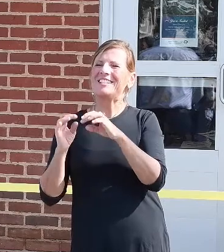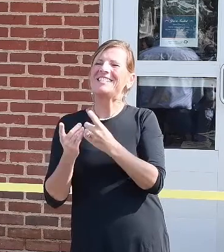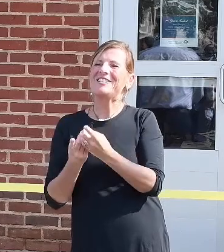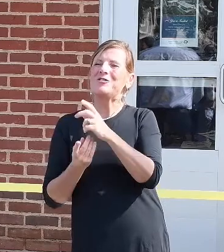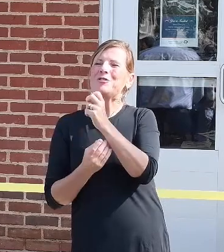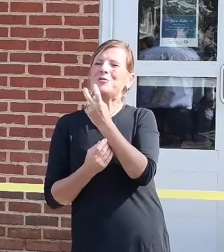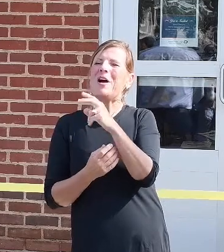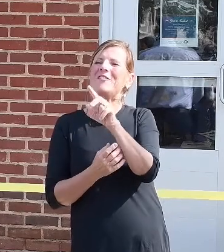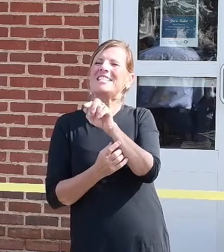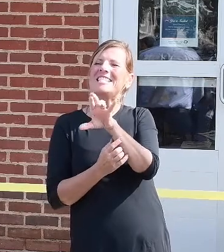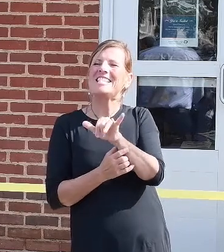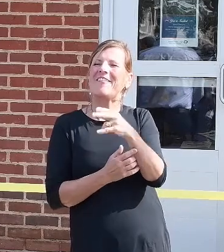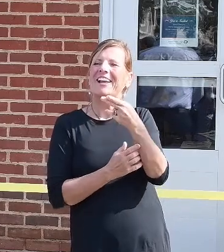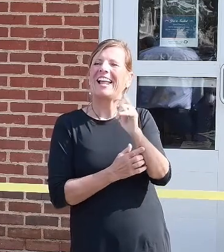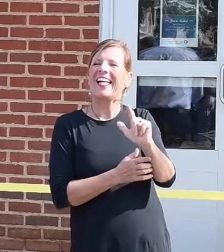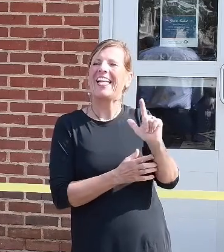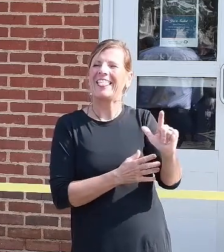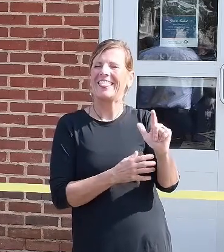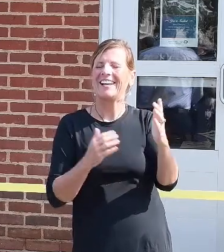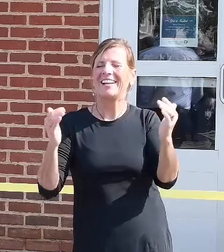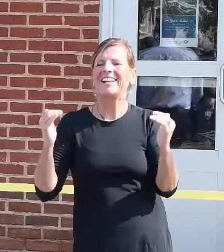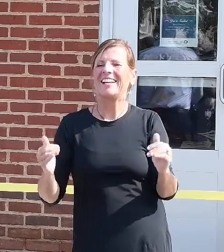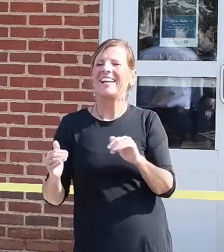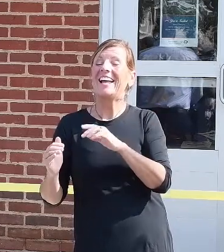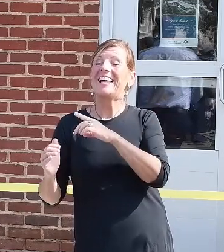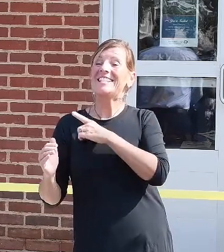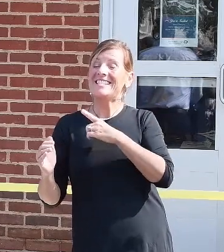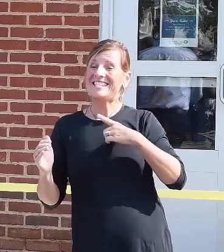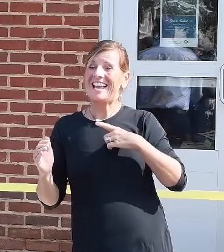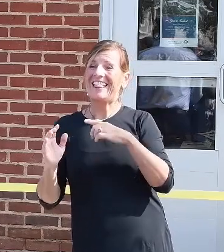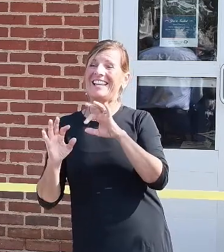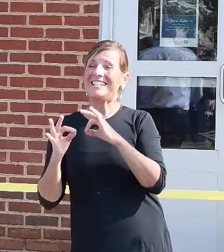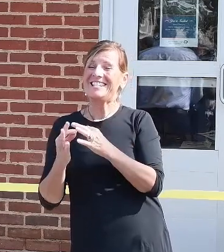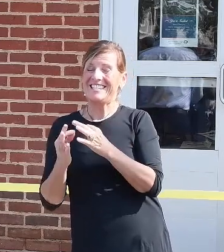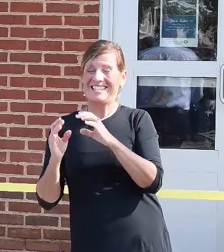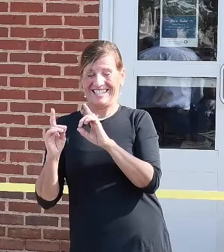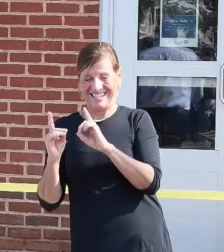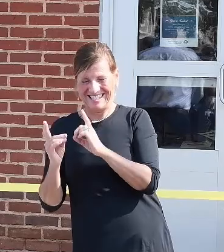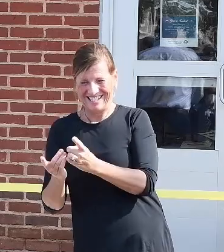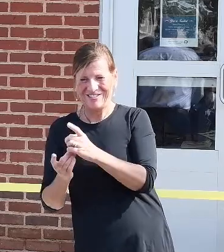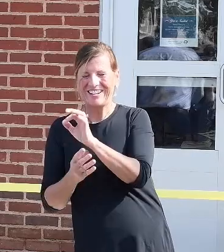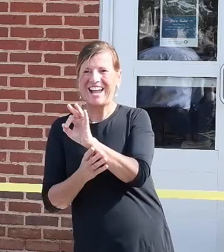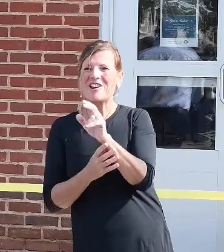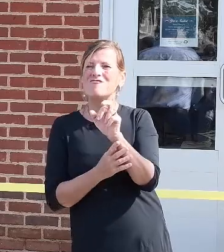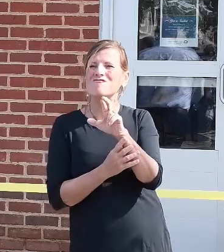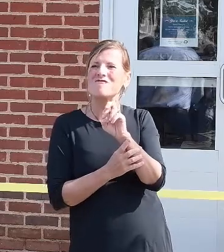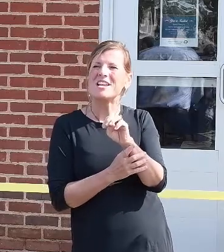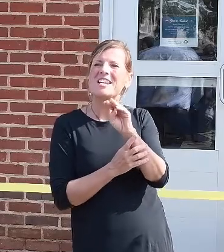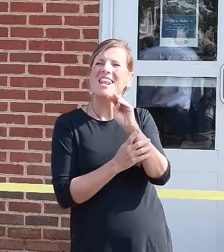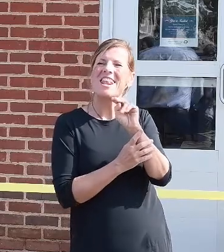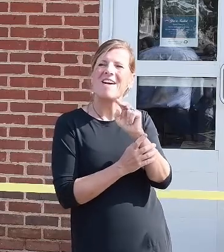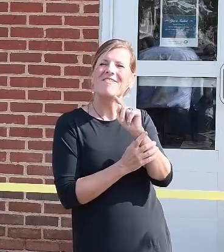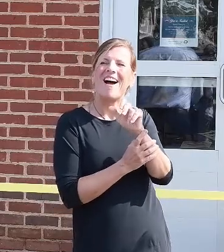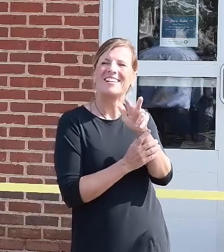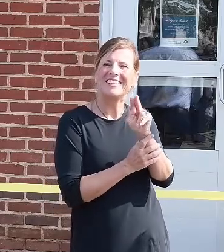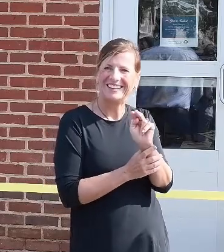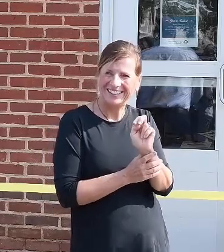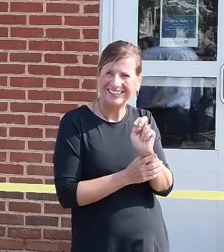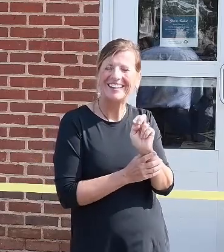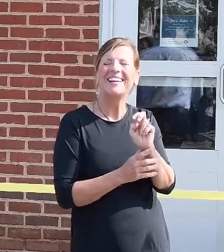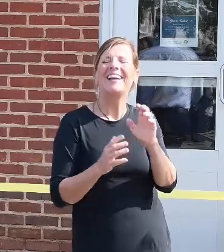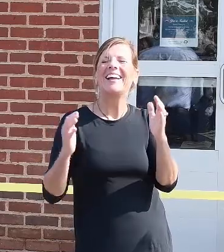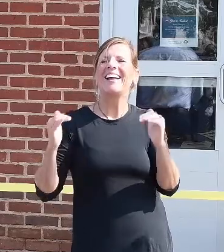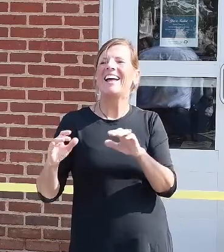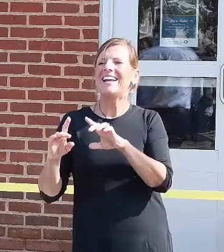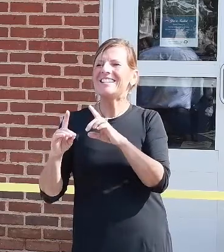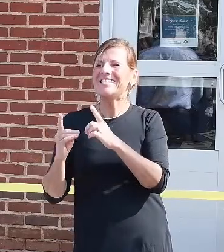Hill, Maryland State Delegate representing District 9, Reed Novotny, Maryland State Delegate